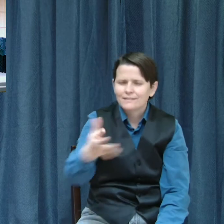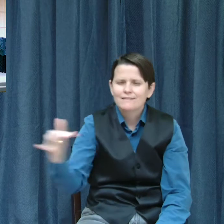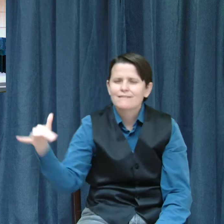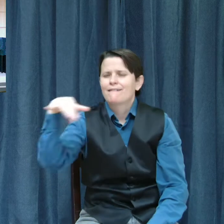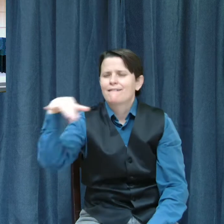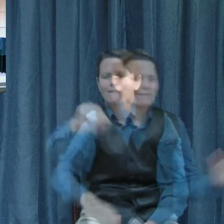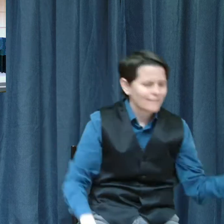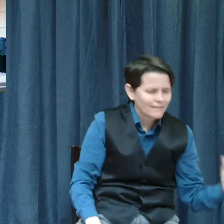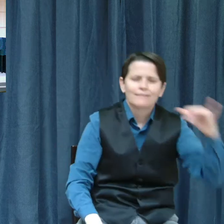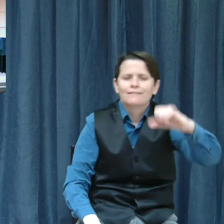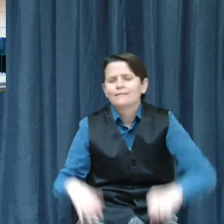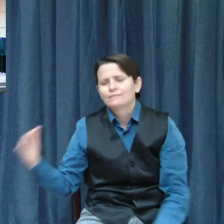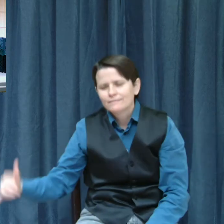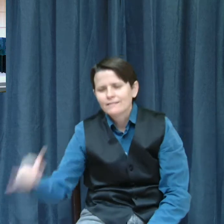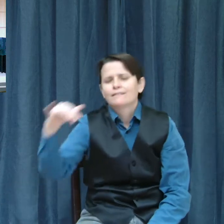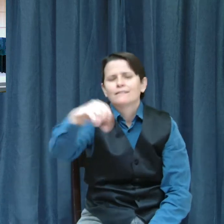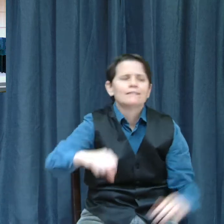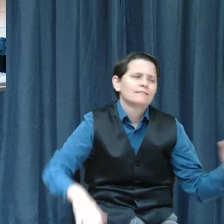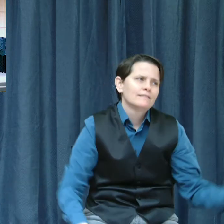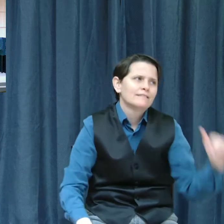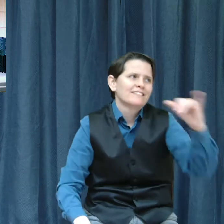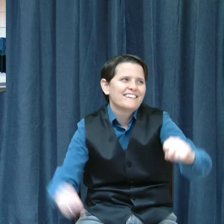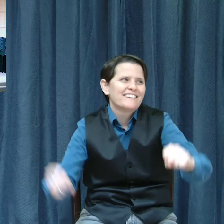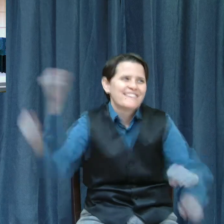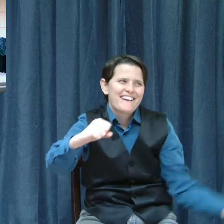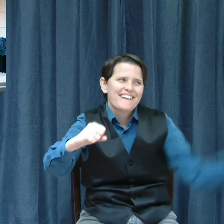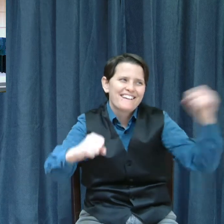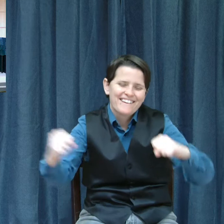Yeah. Yeah. Yeah. Yeah. Yeah.